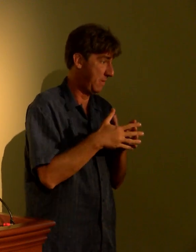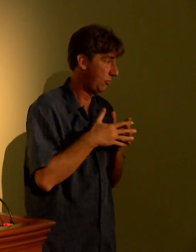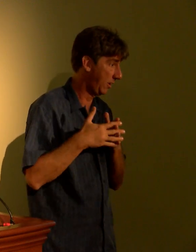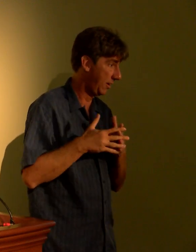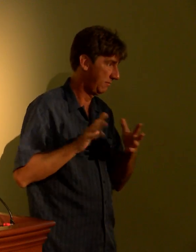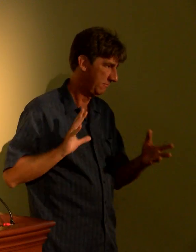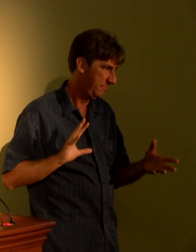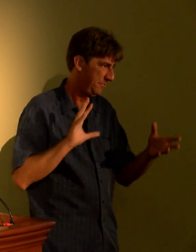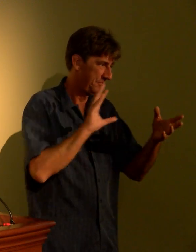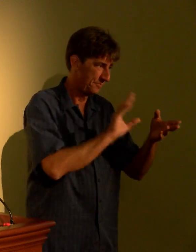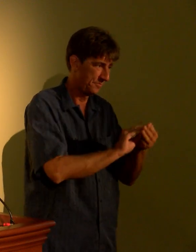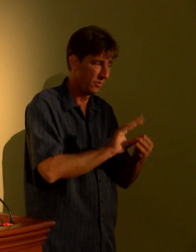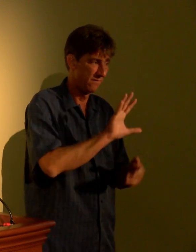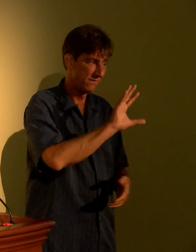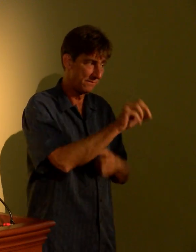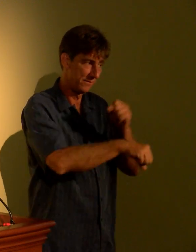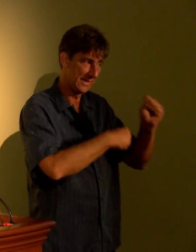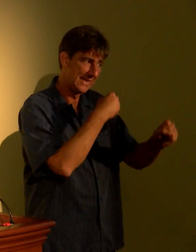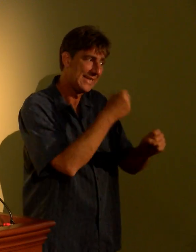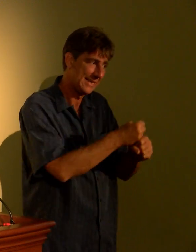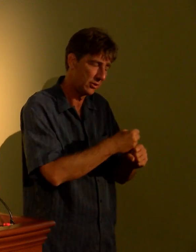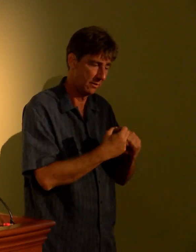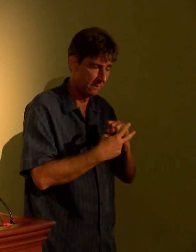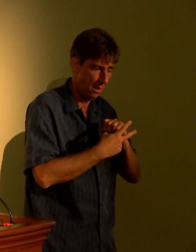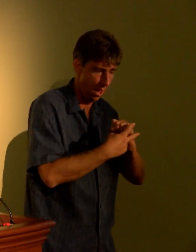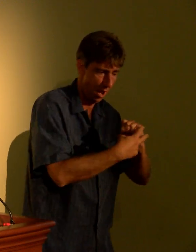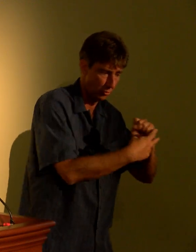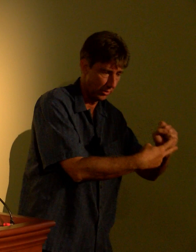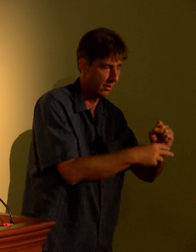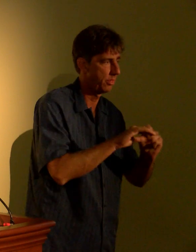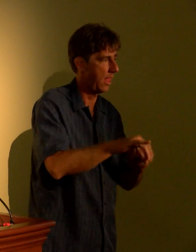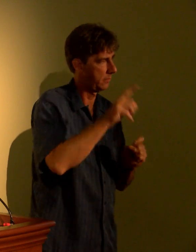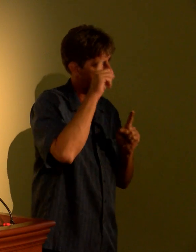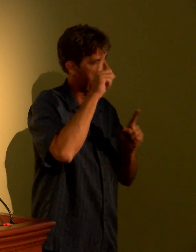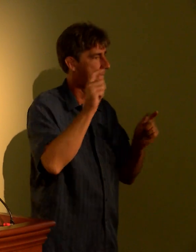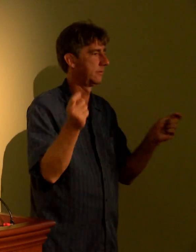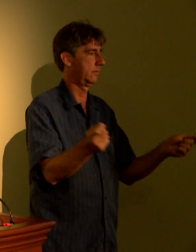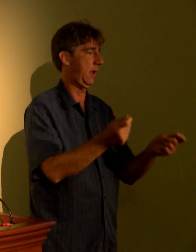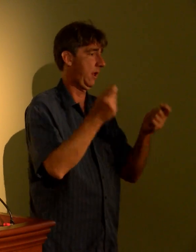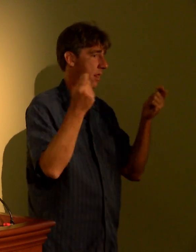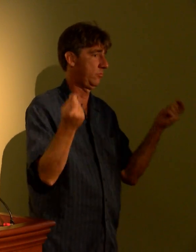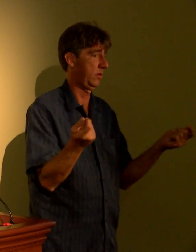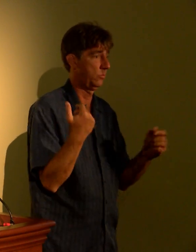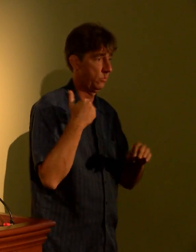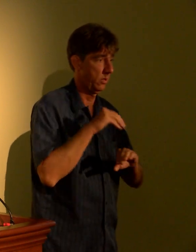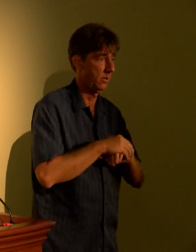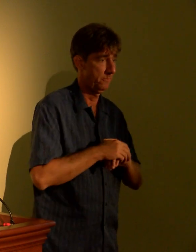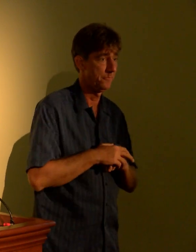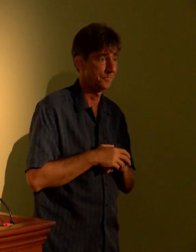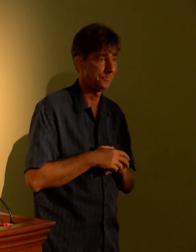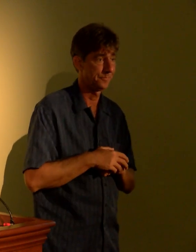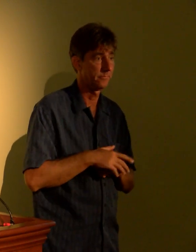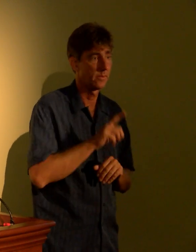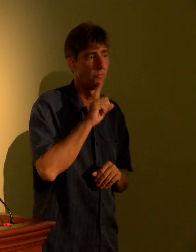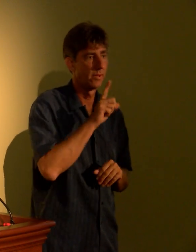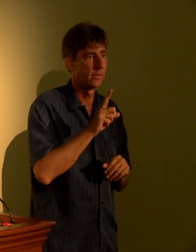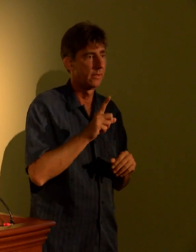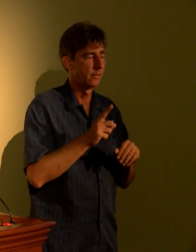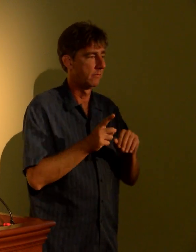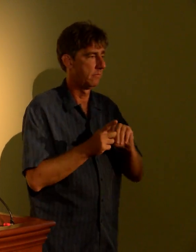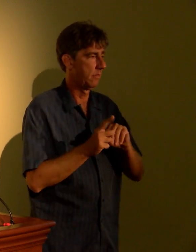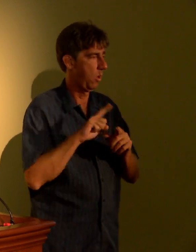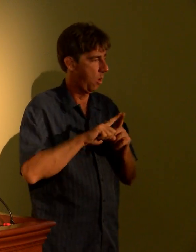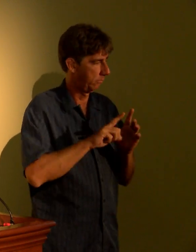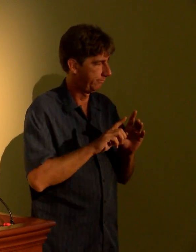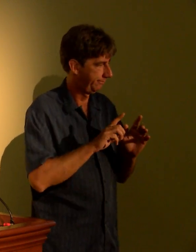50 years. And that really is what we're celebrating here tonight, and really is the whole genesis of